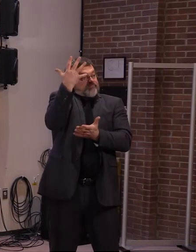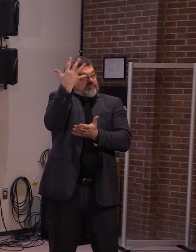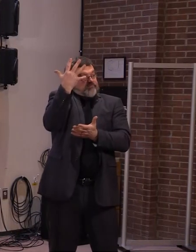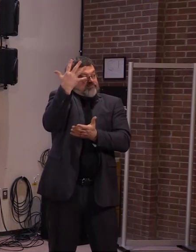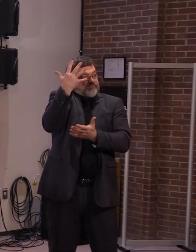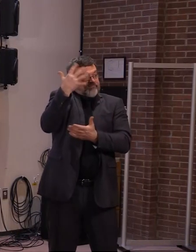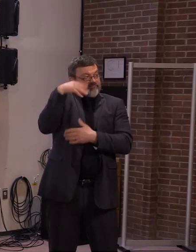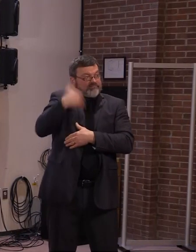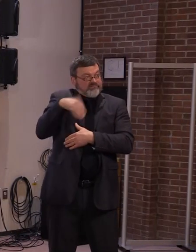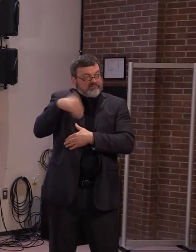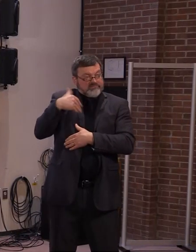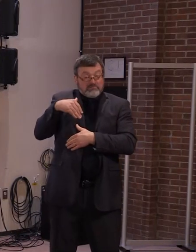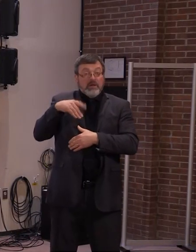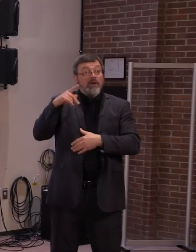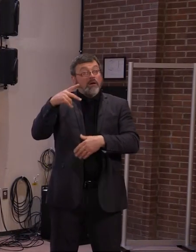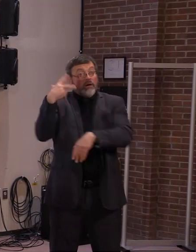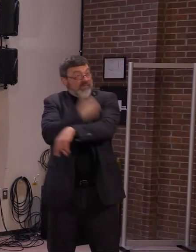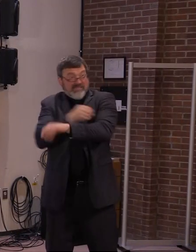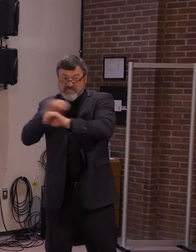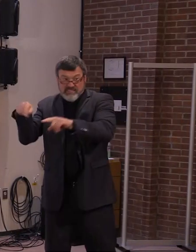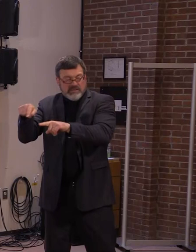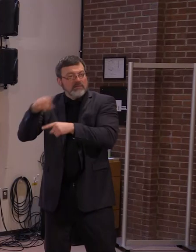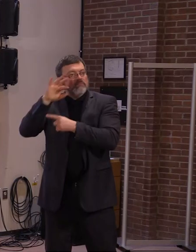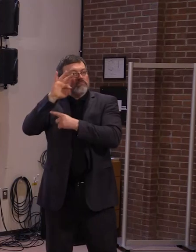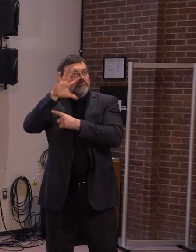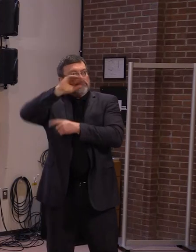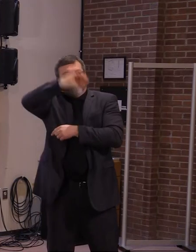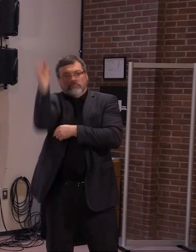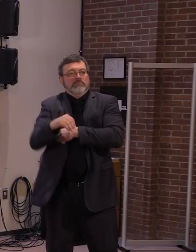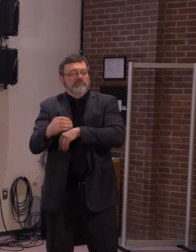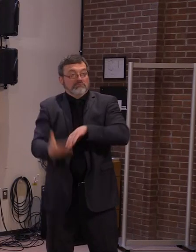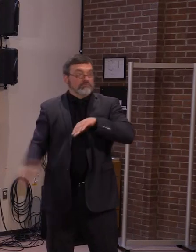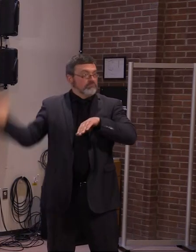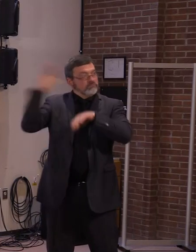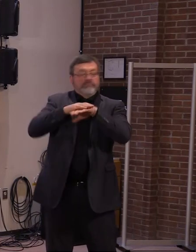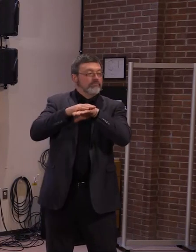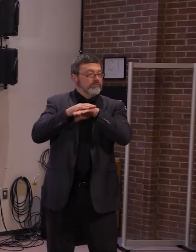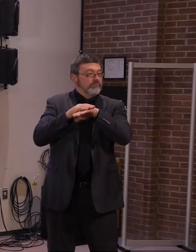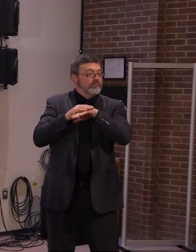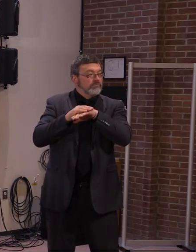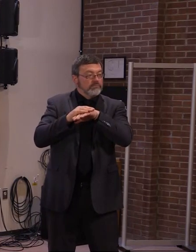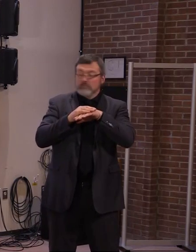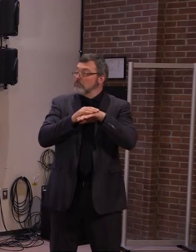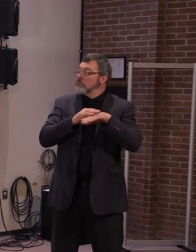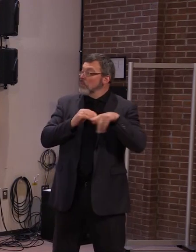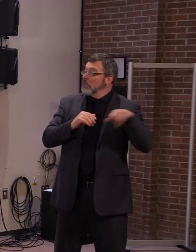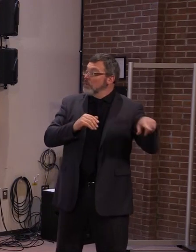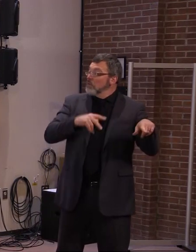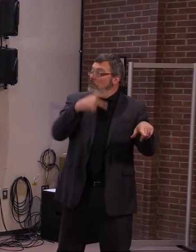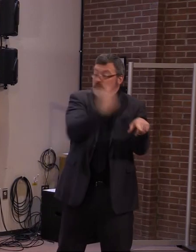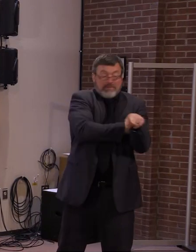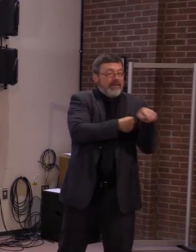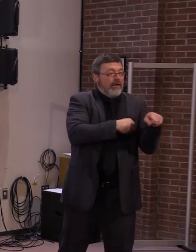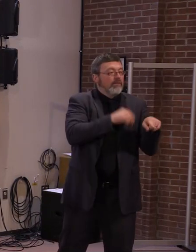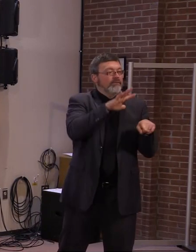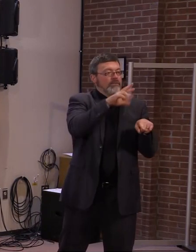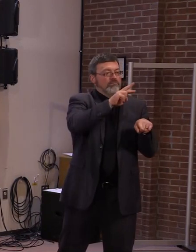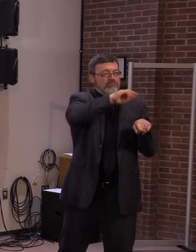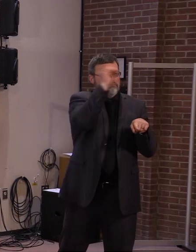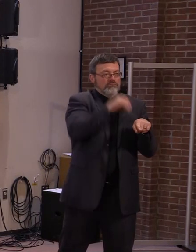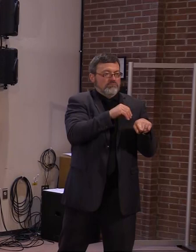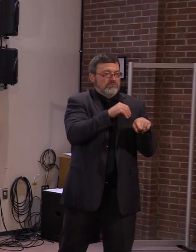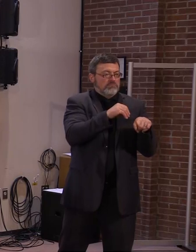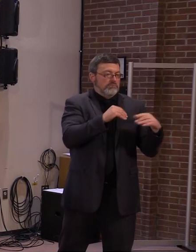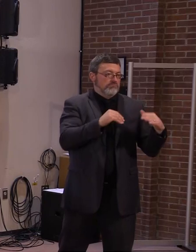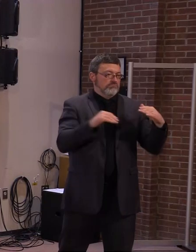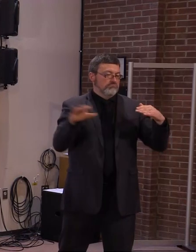7 days. And that was a 95% increase on a already really high number. So that was a pretty significant number in terms of the aggregate as